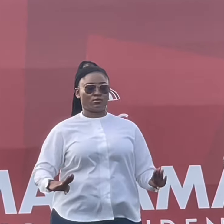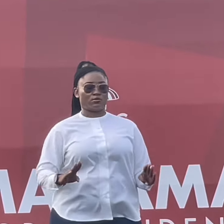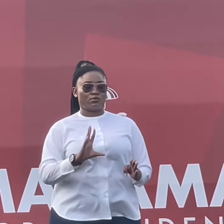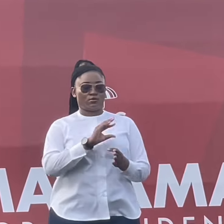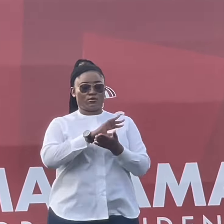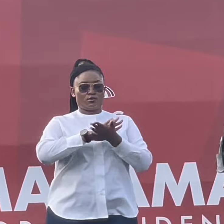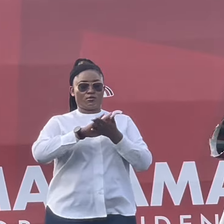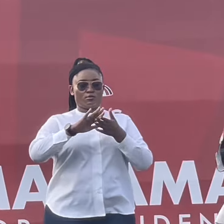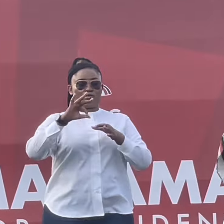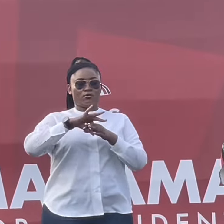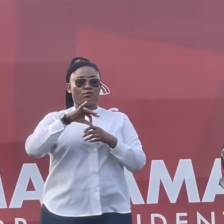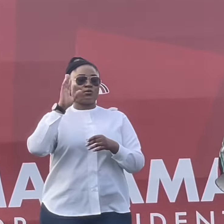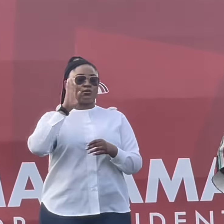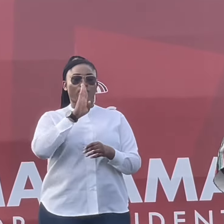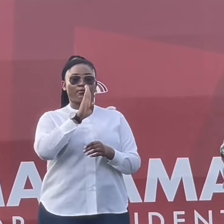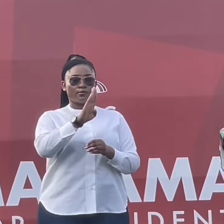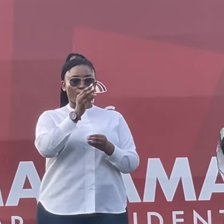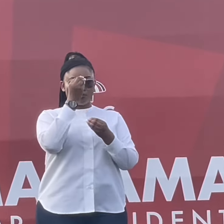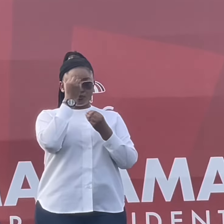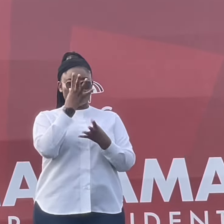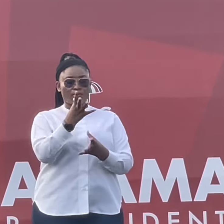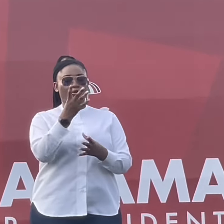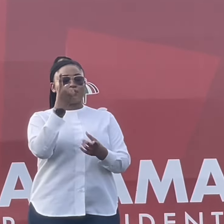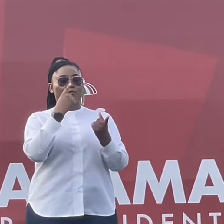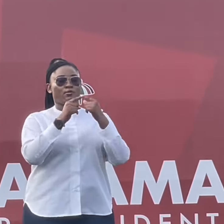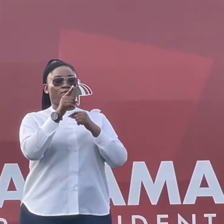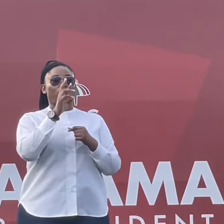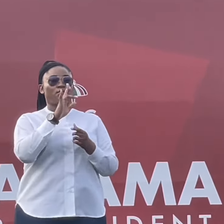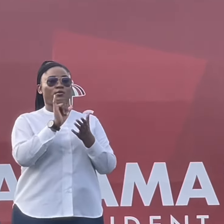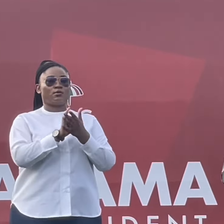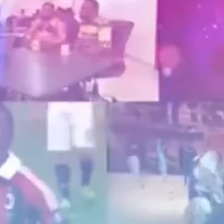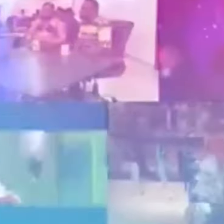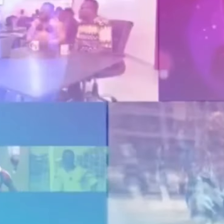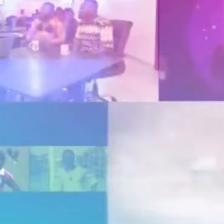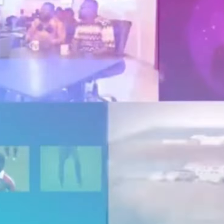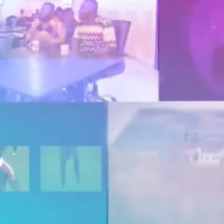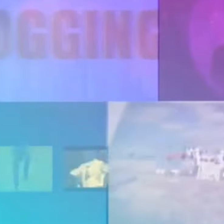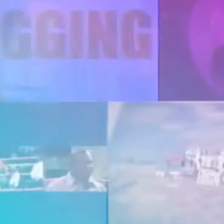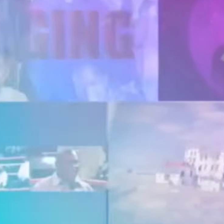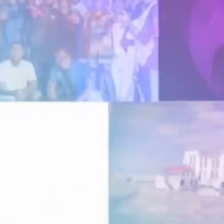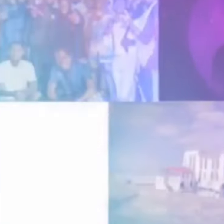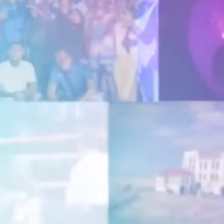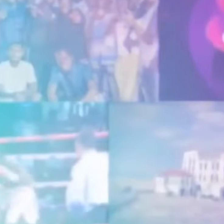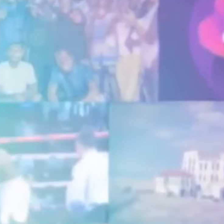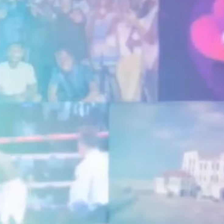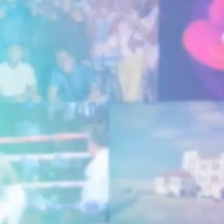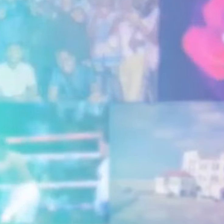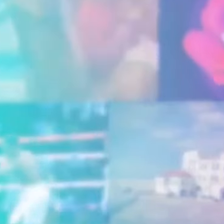transparent elections will be obeyed, because you are the commander in chief.